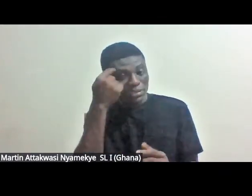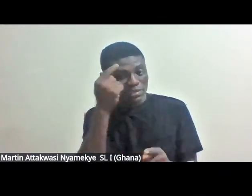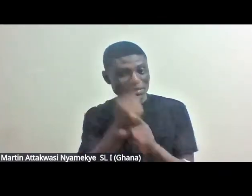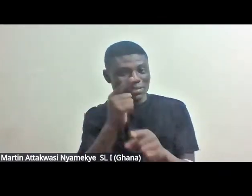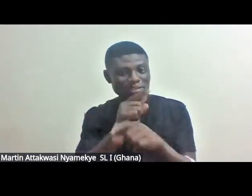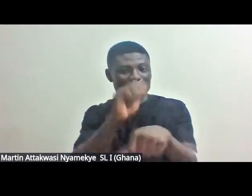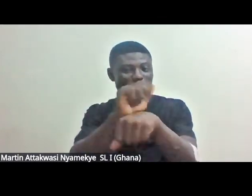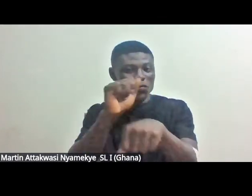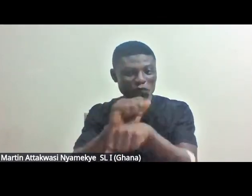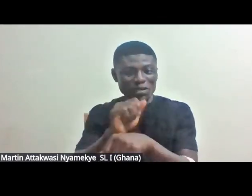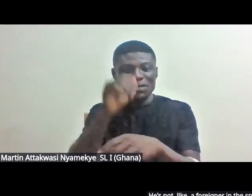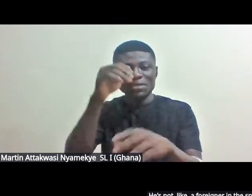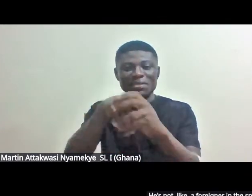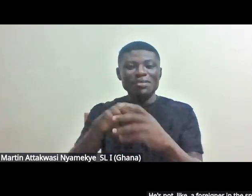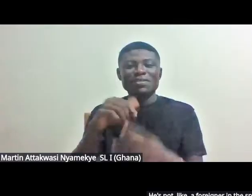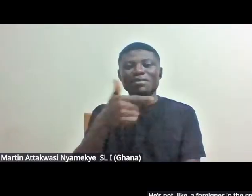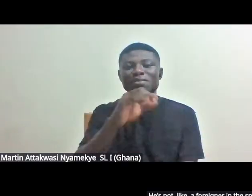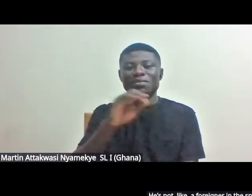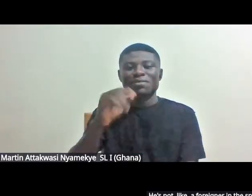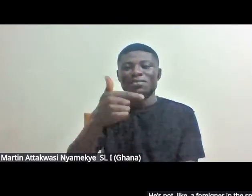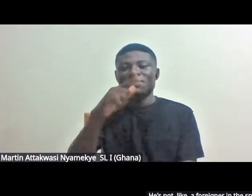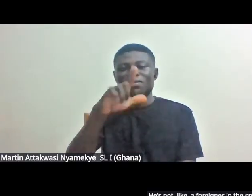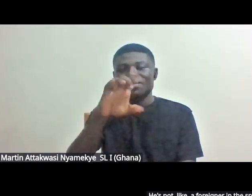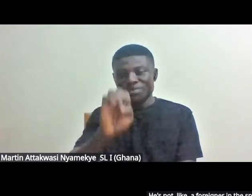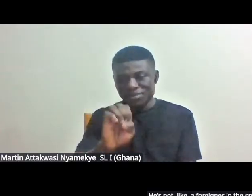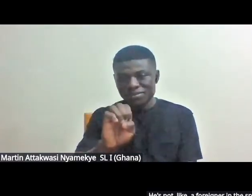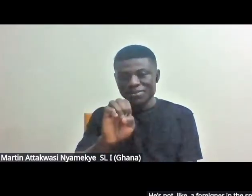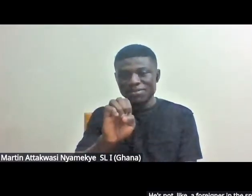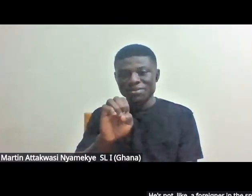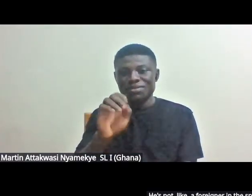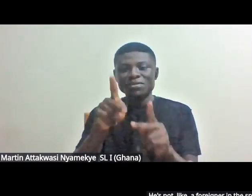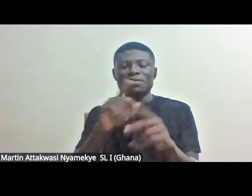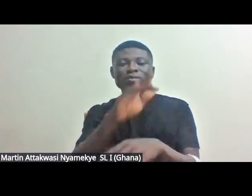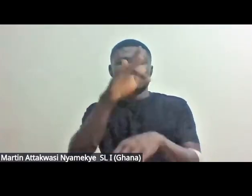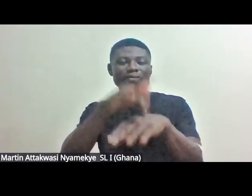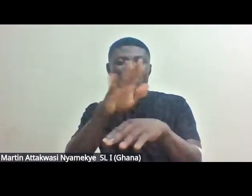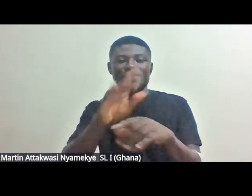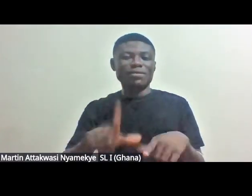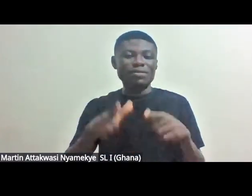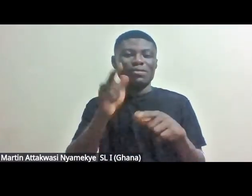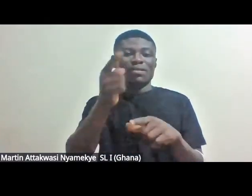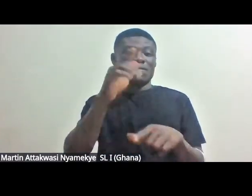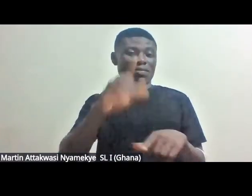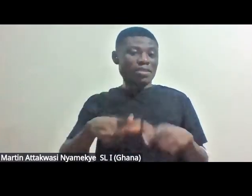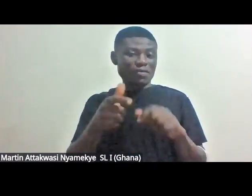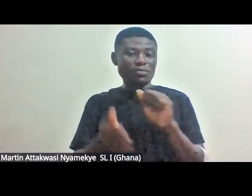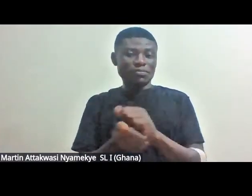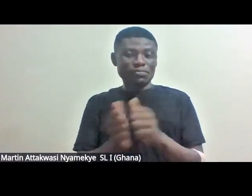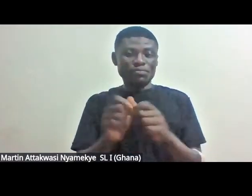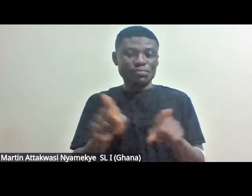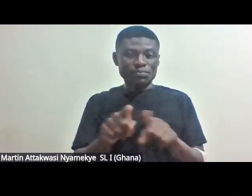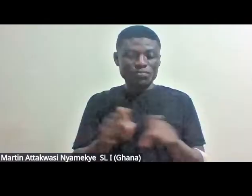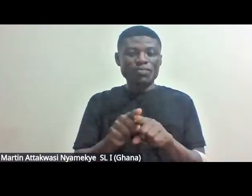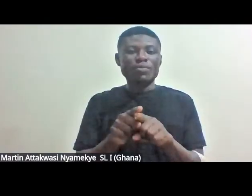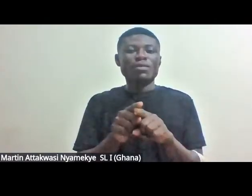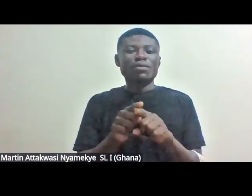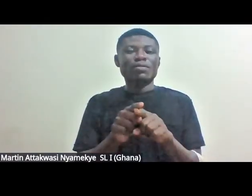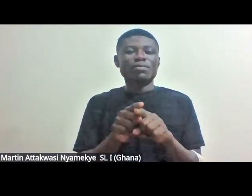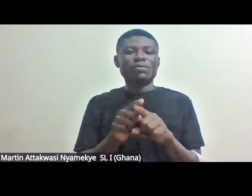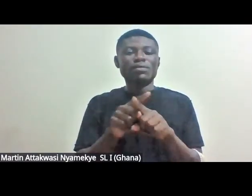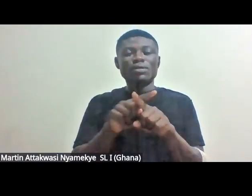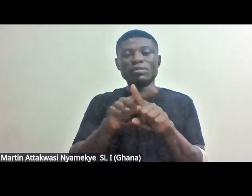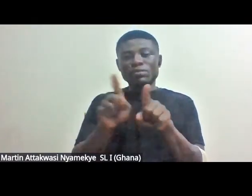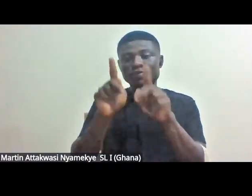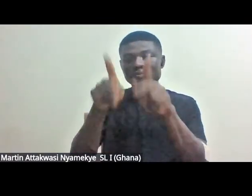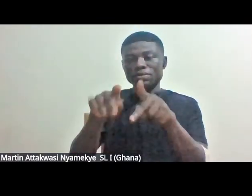at Google. He is somebody who has been impacted, his life has been impacted as a neurodivergent, and he's going to